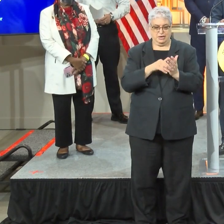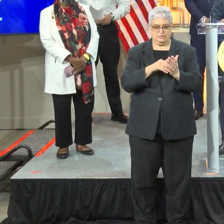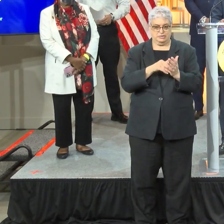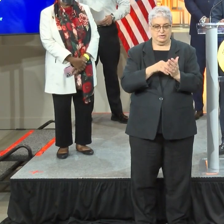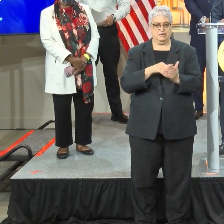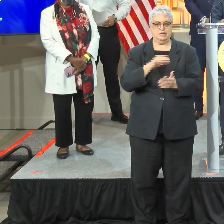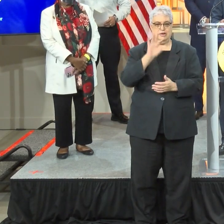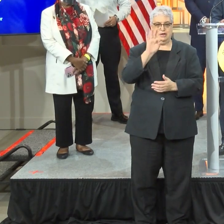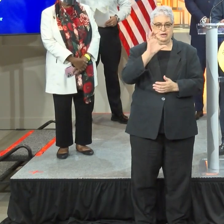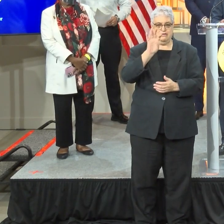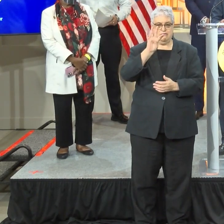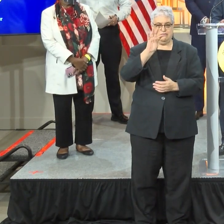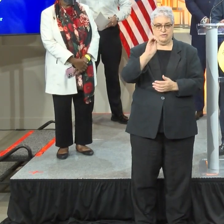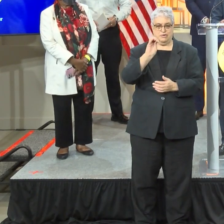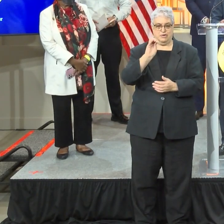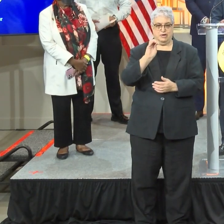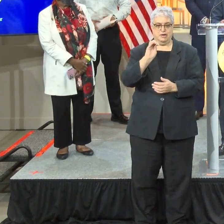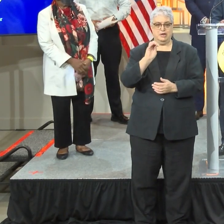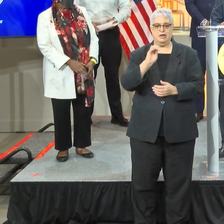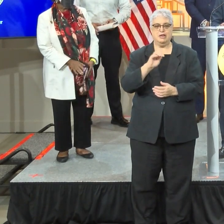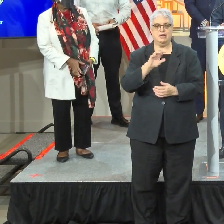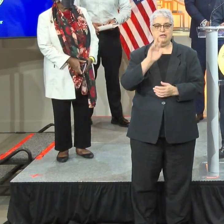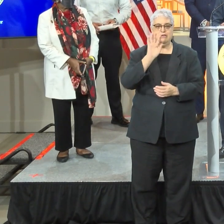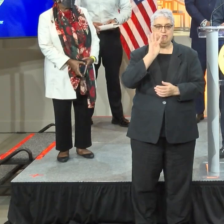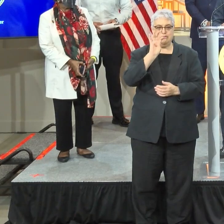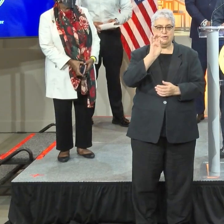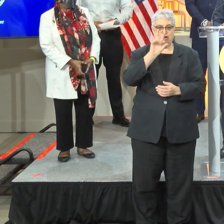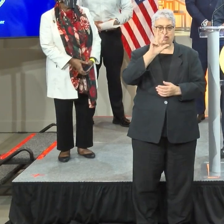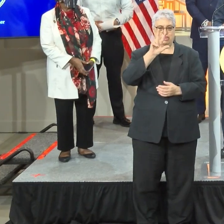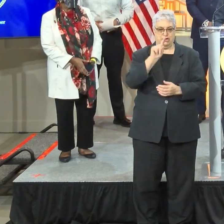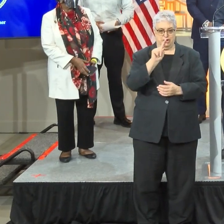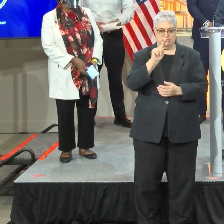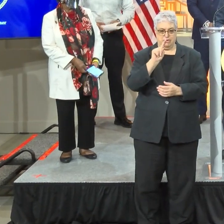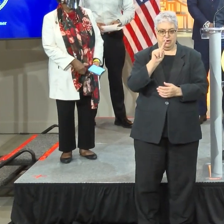55,940. So today the number is 431.